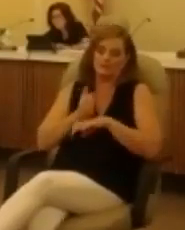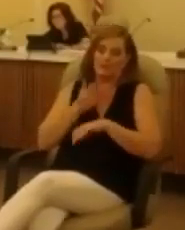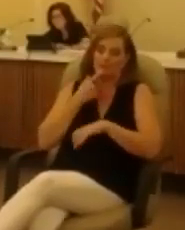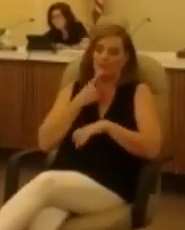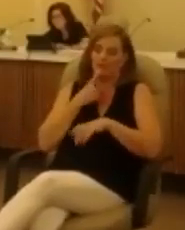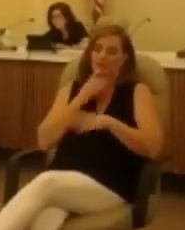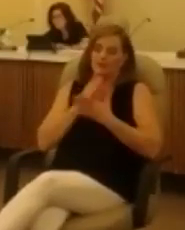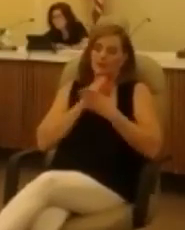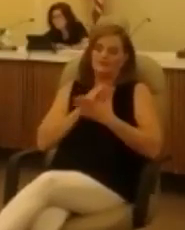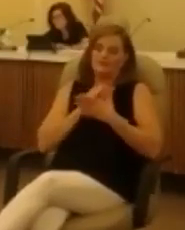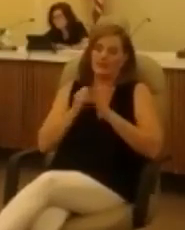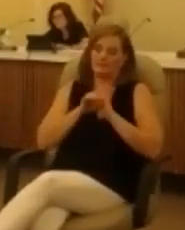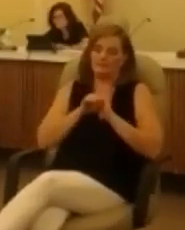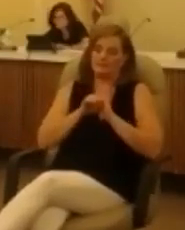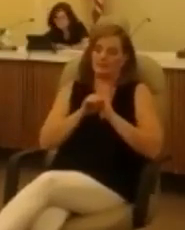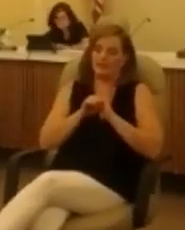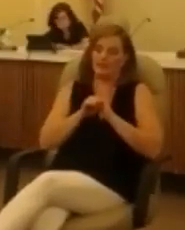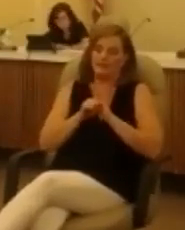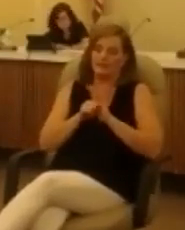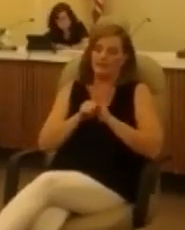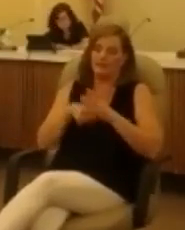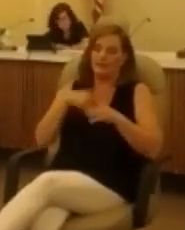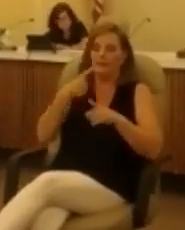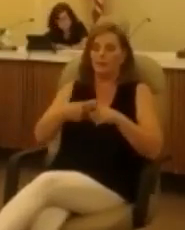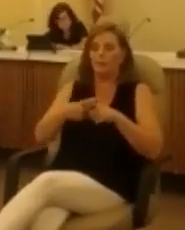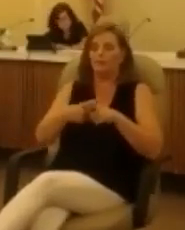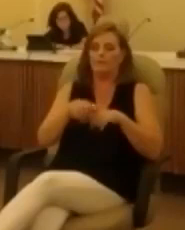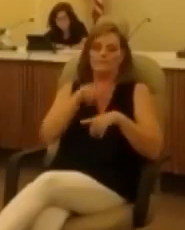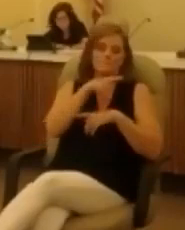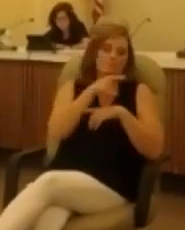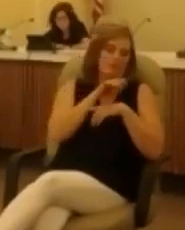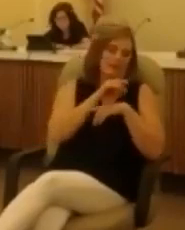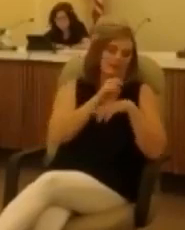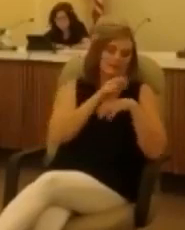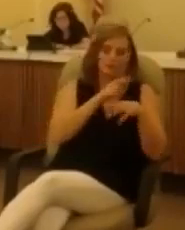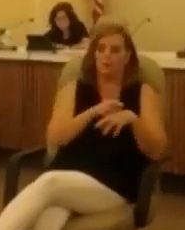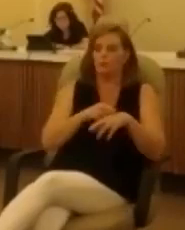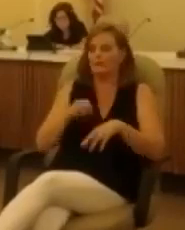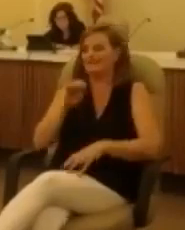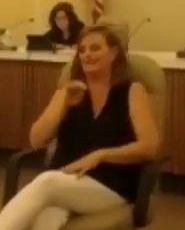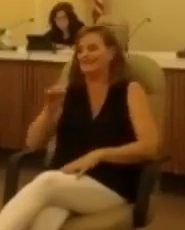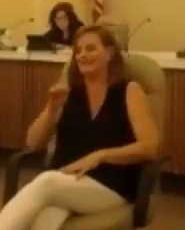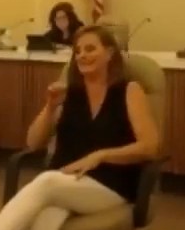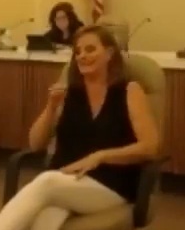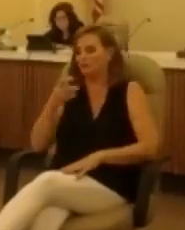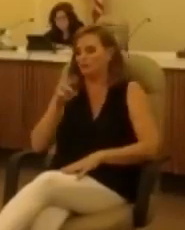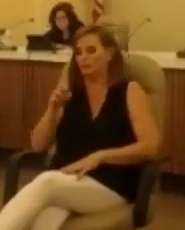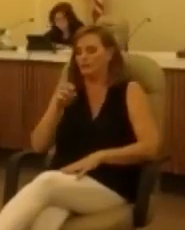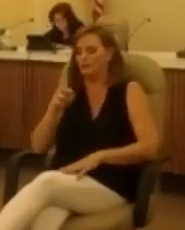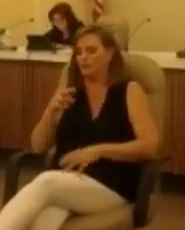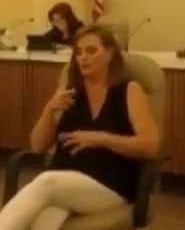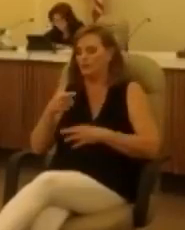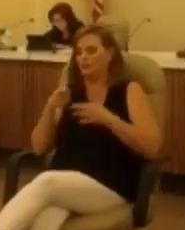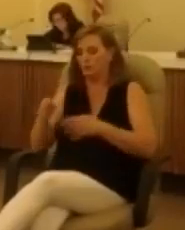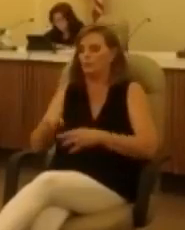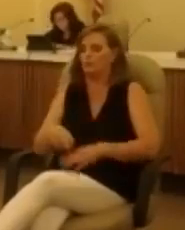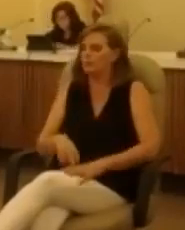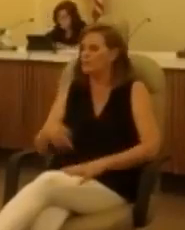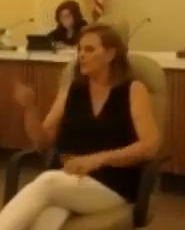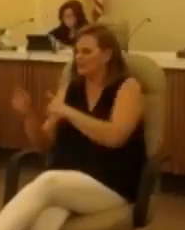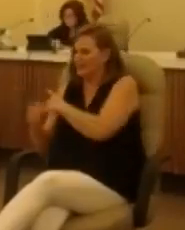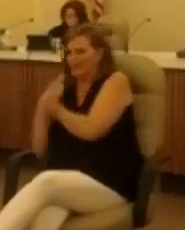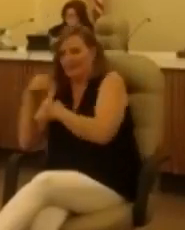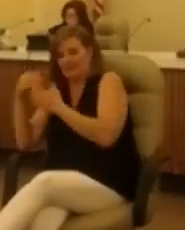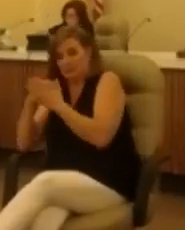on Planters Row at East River Road. Second. So that's the new road, huh? Correct. That's the